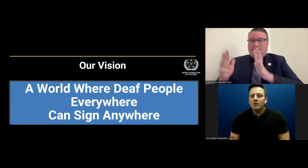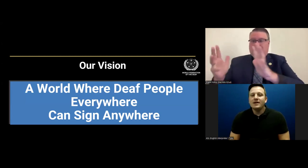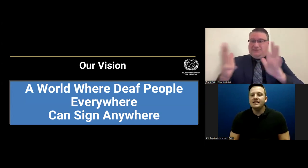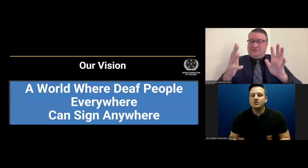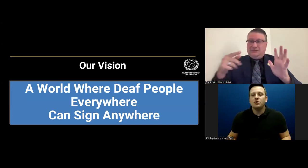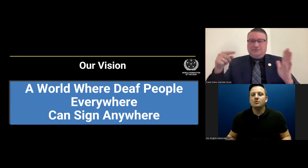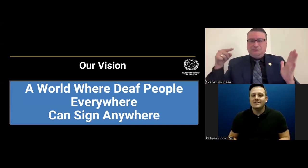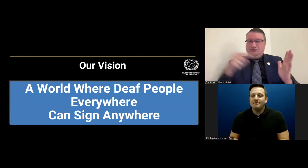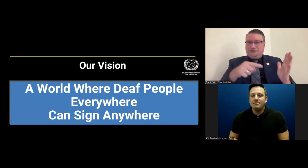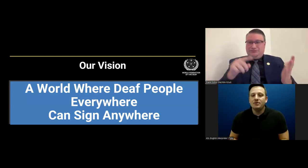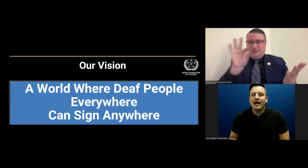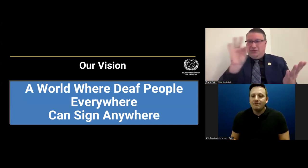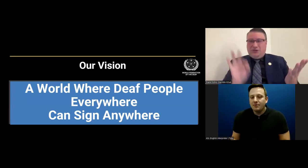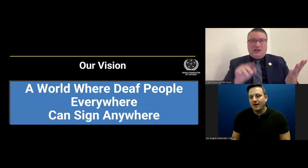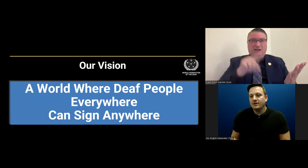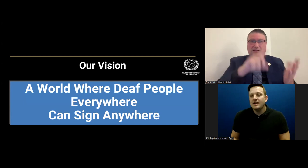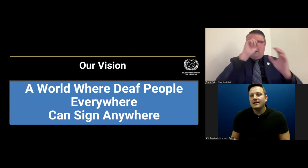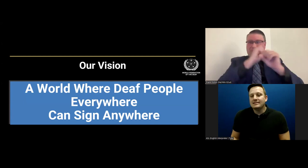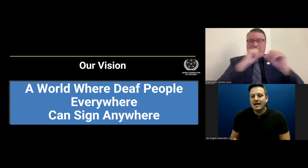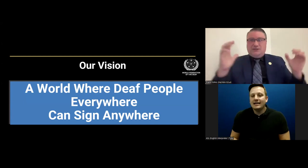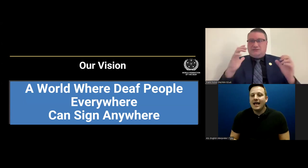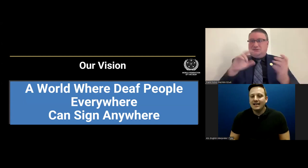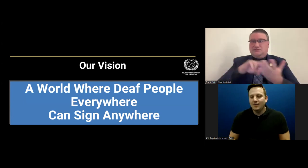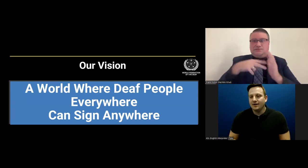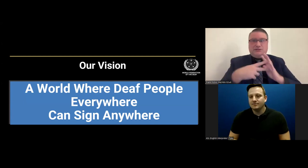want to see is a world where deaf people everywhere can sign anywhere.